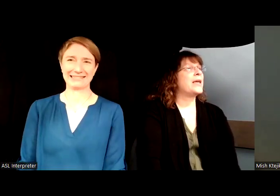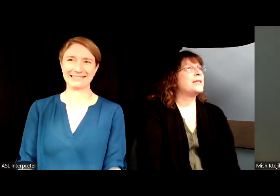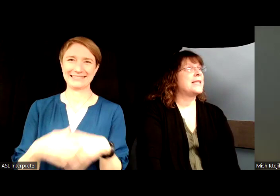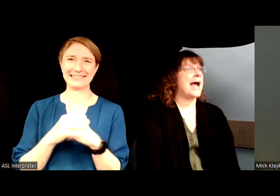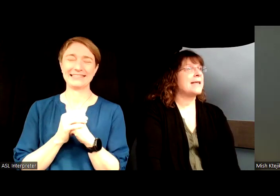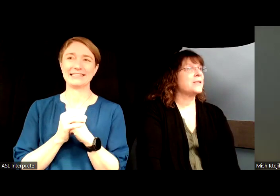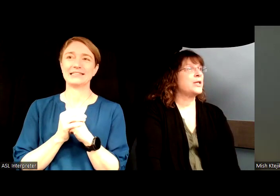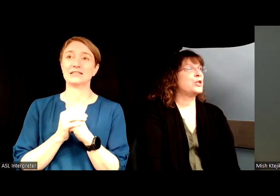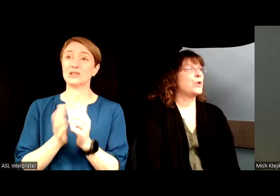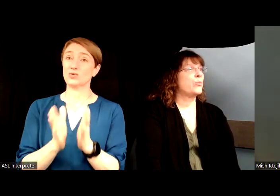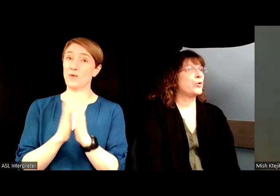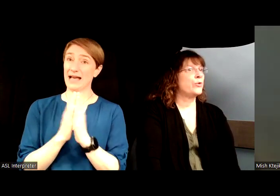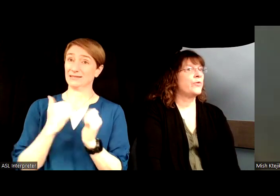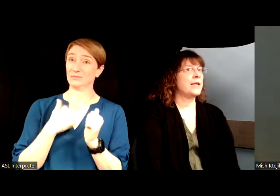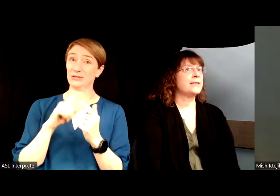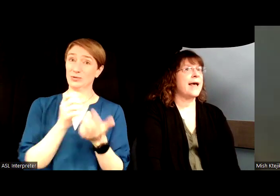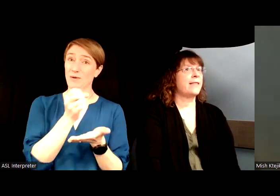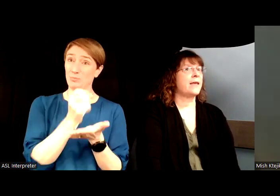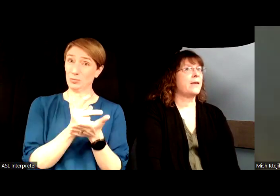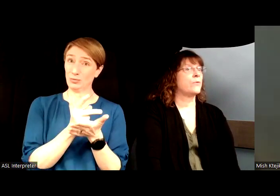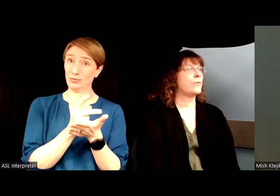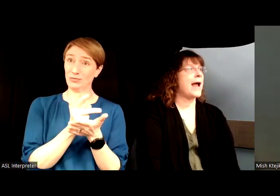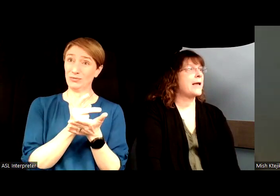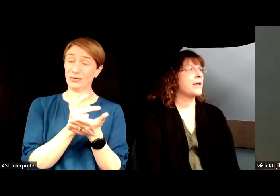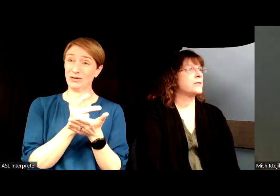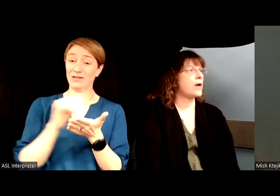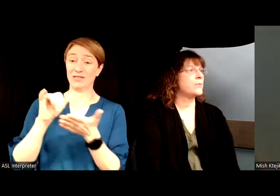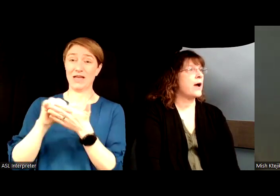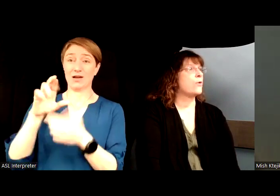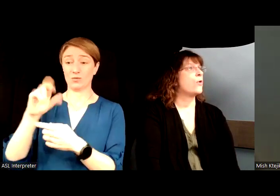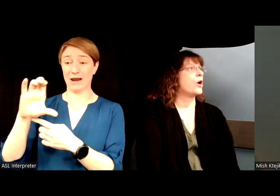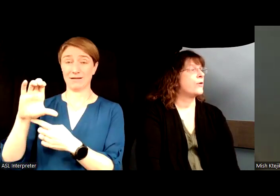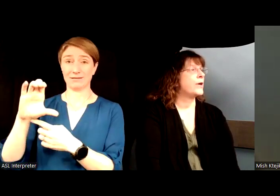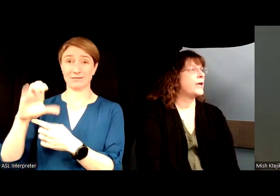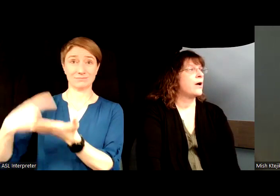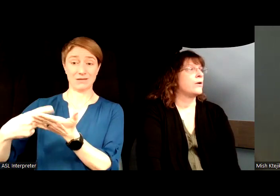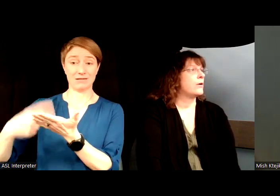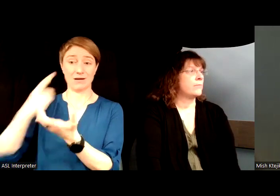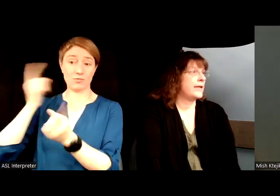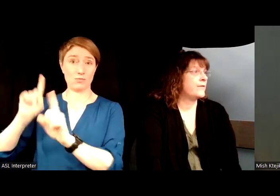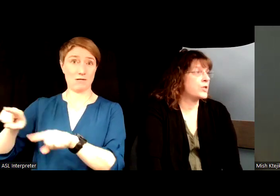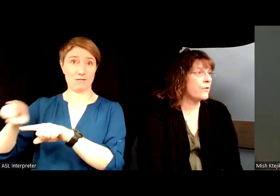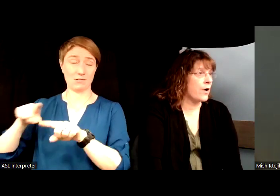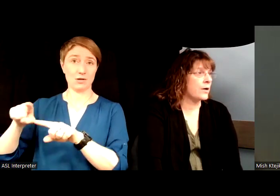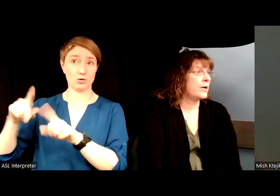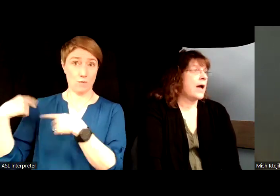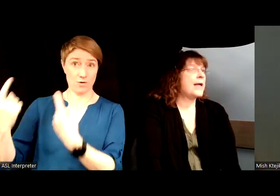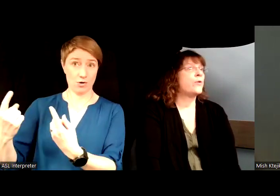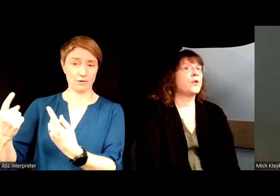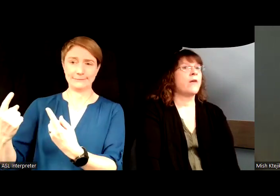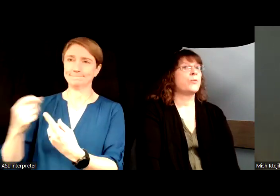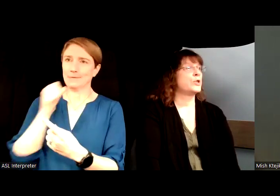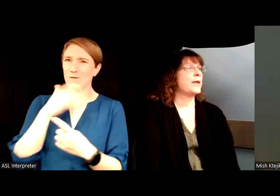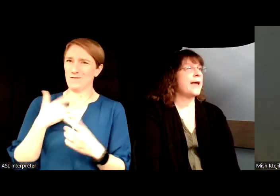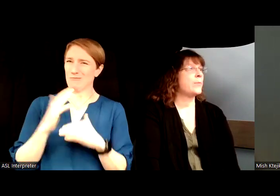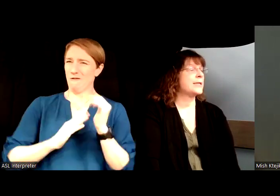So to ask me to approve things that the RAC has talked about or agreed on even so far, I